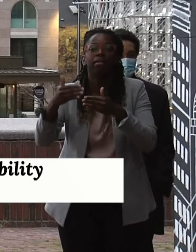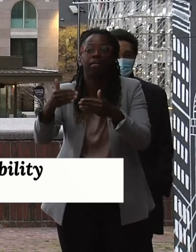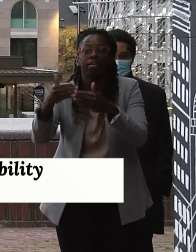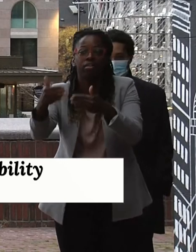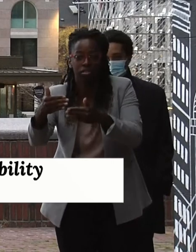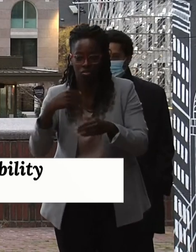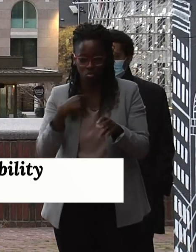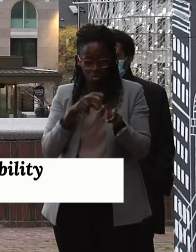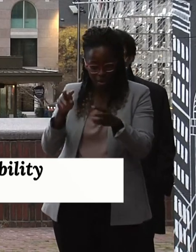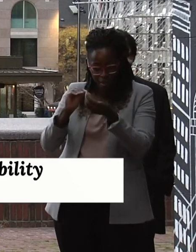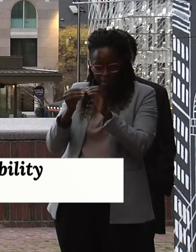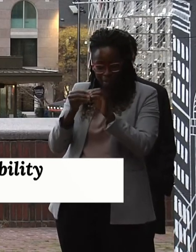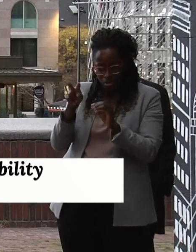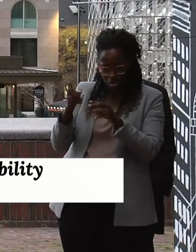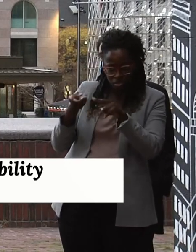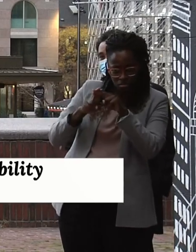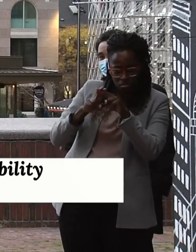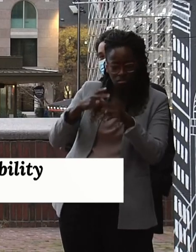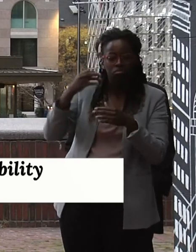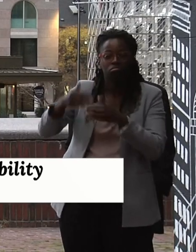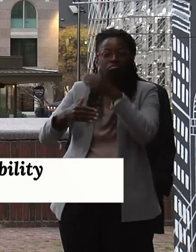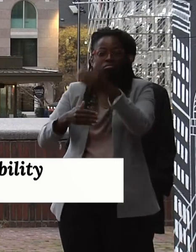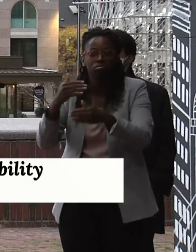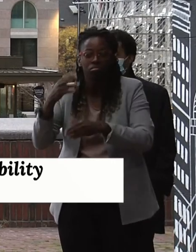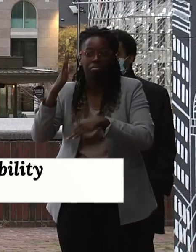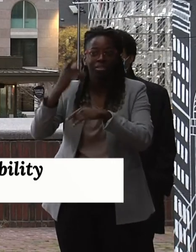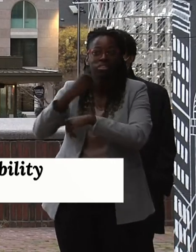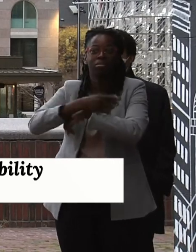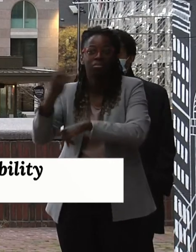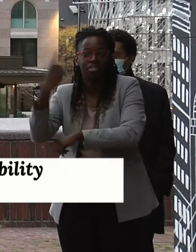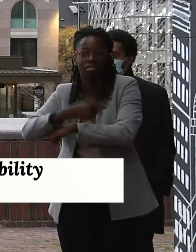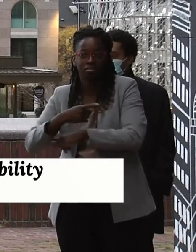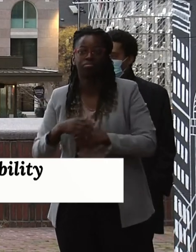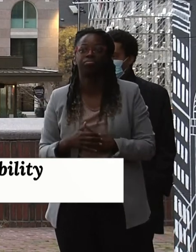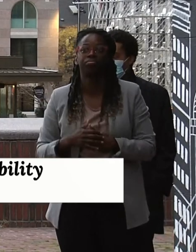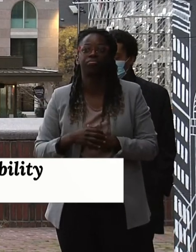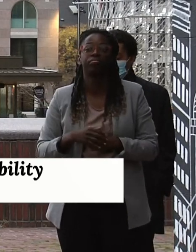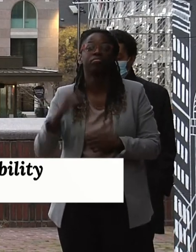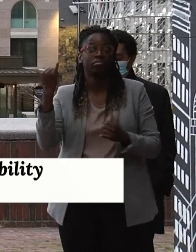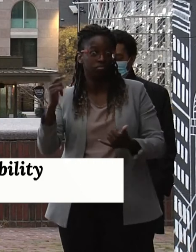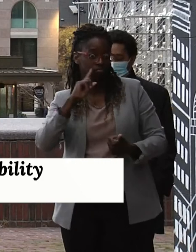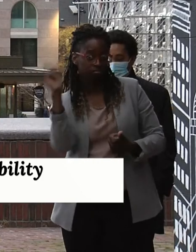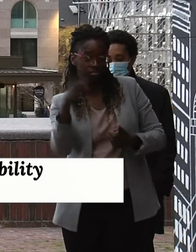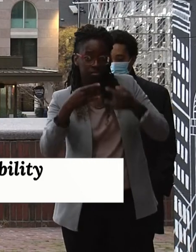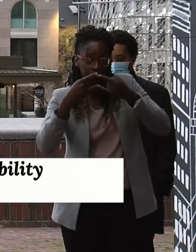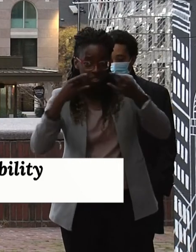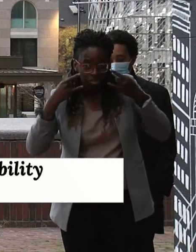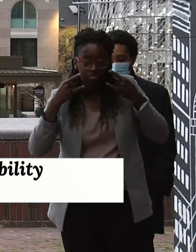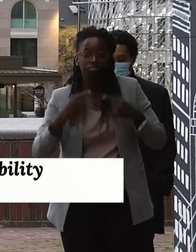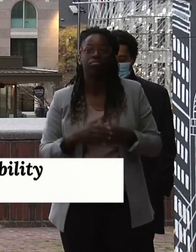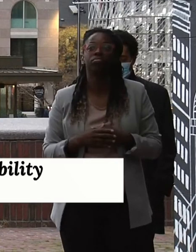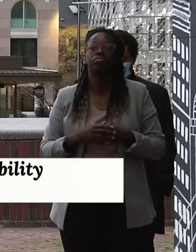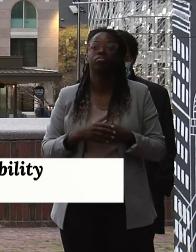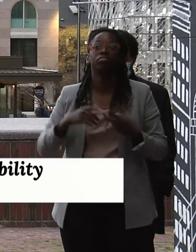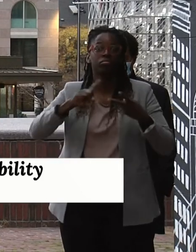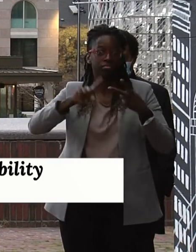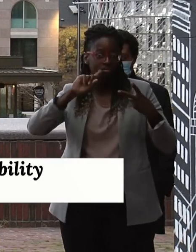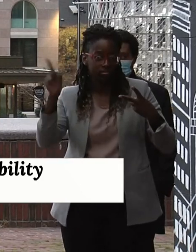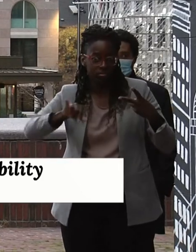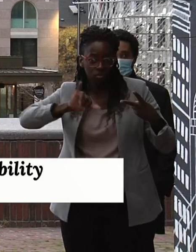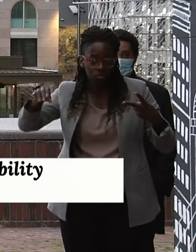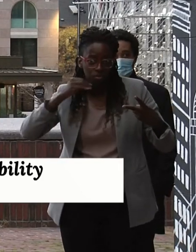the curfew and the order to wear a mask has made an impact. People listen. I mean, when I asked the Boston